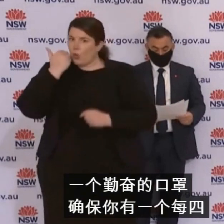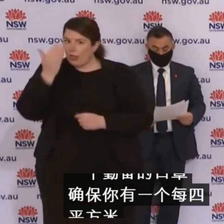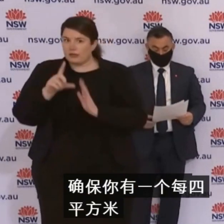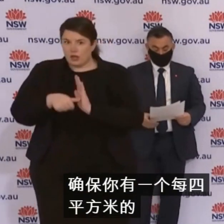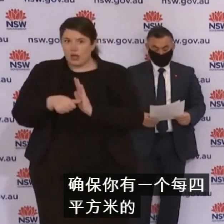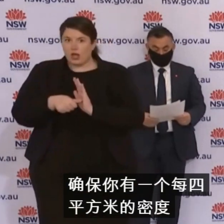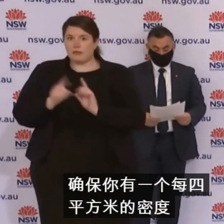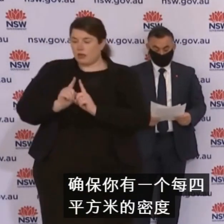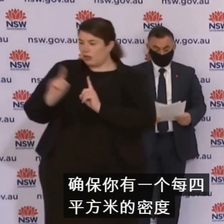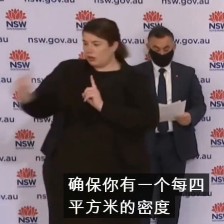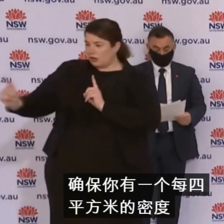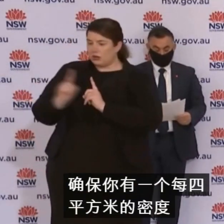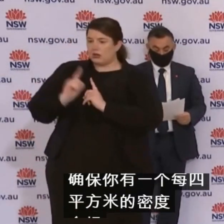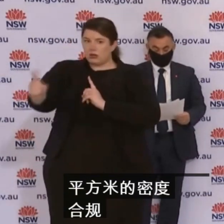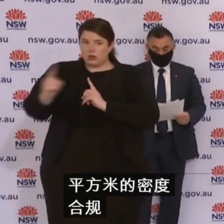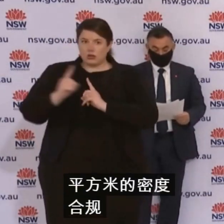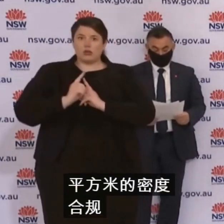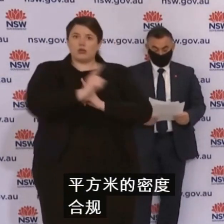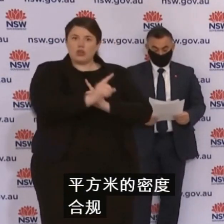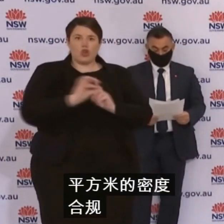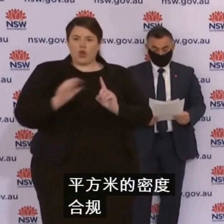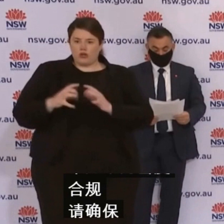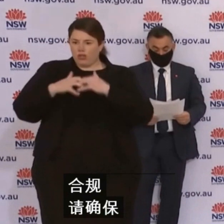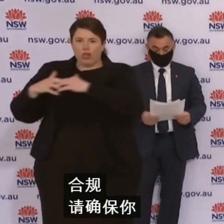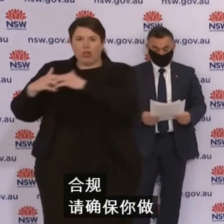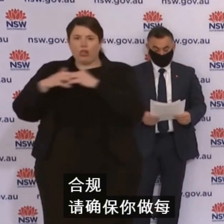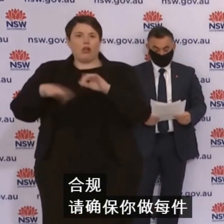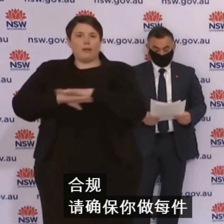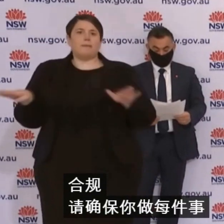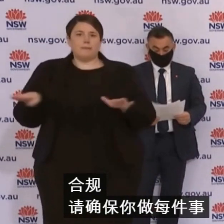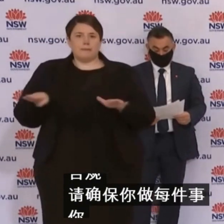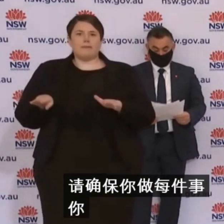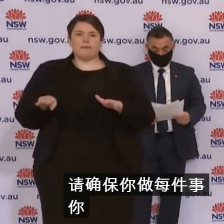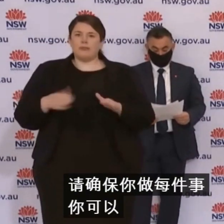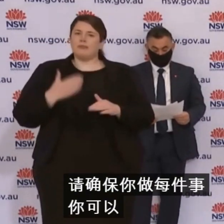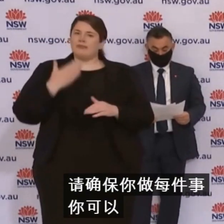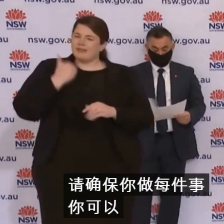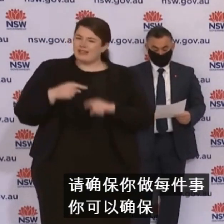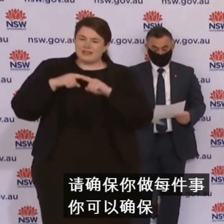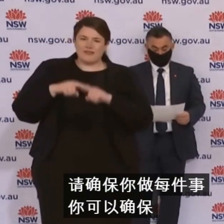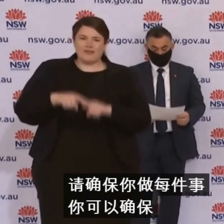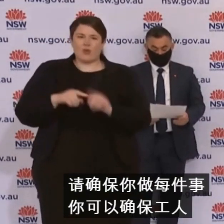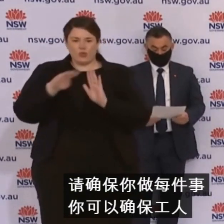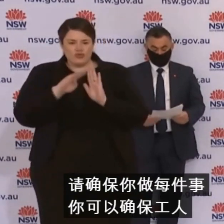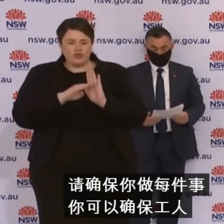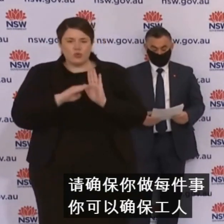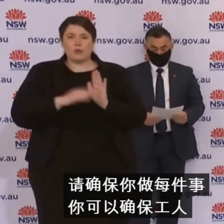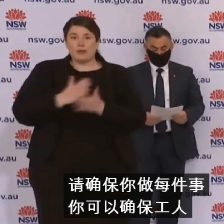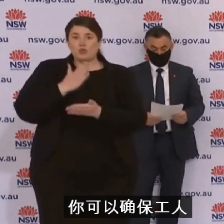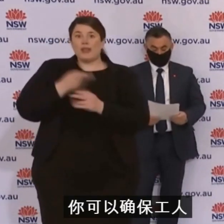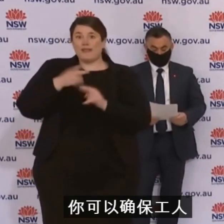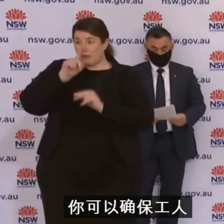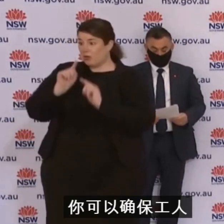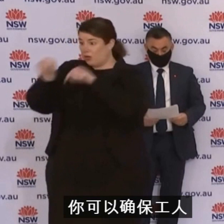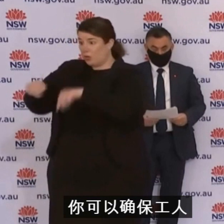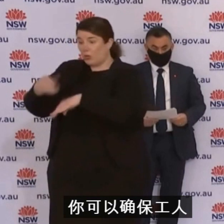1 per 4 square metre density compliance. Please make sure that you do everything you can, and make sure that workers